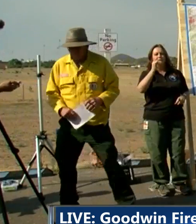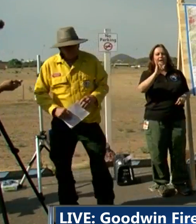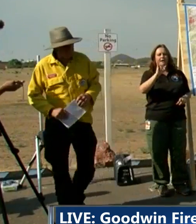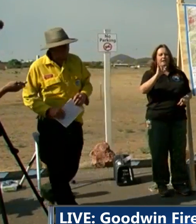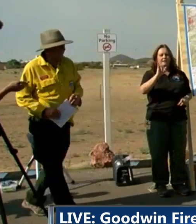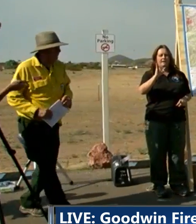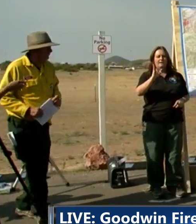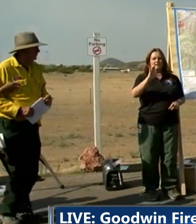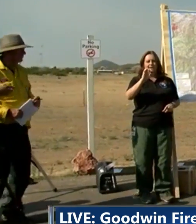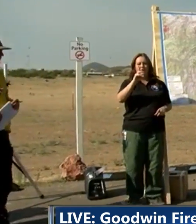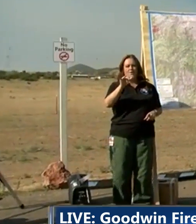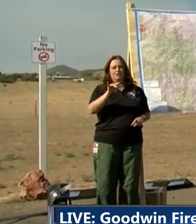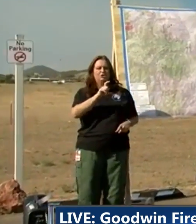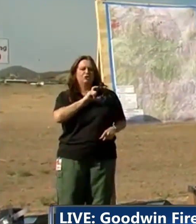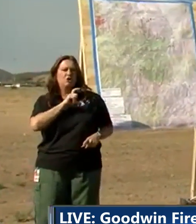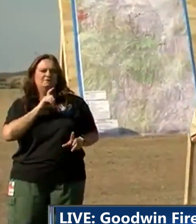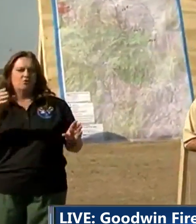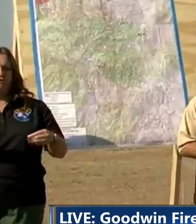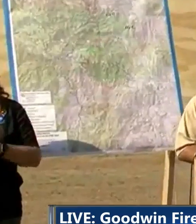Good morning.